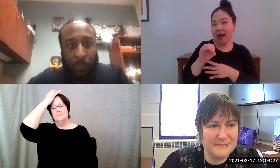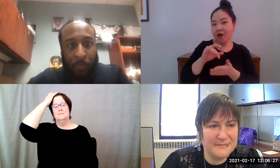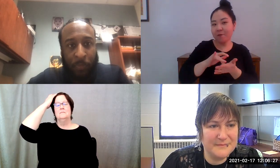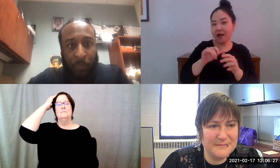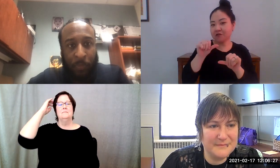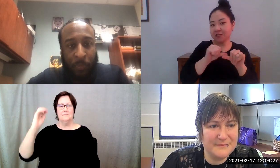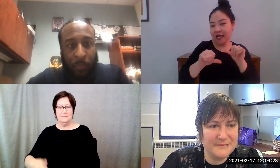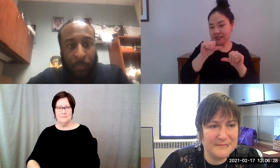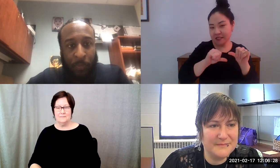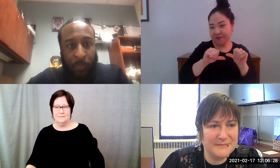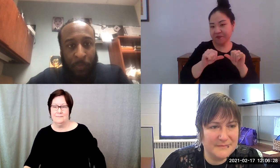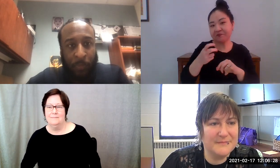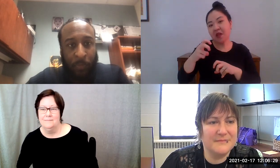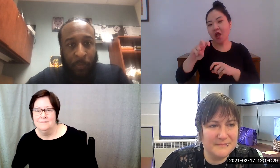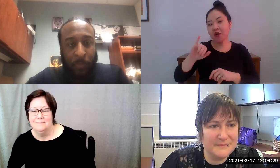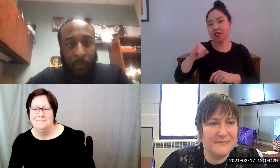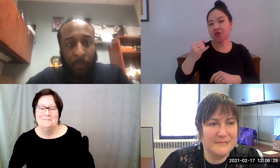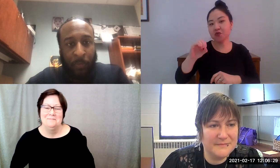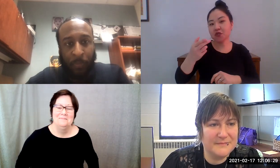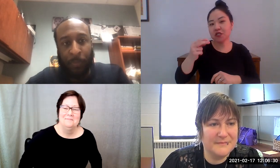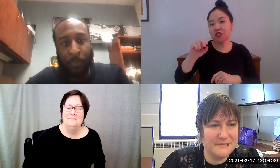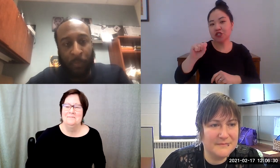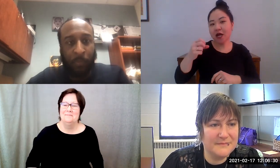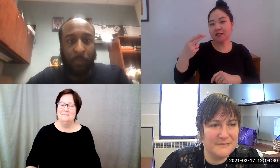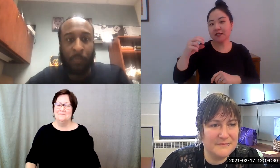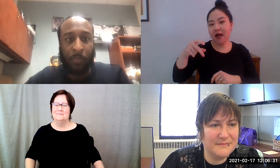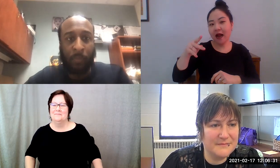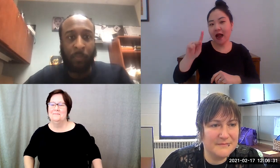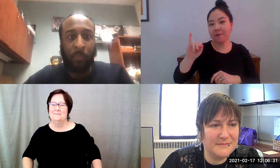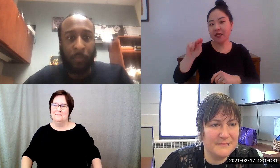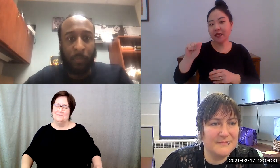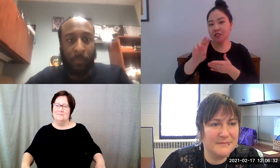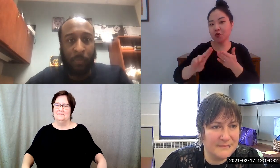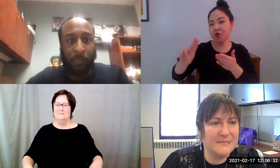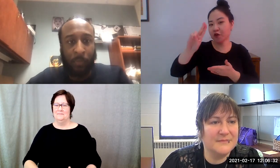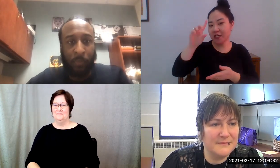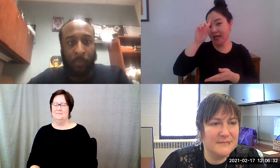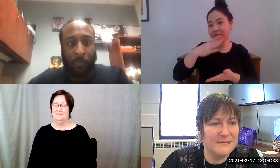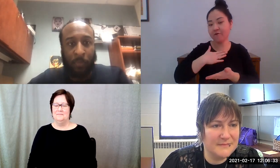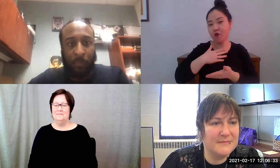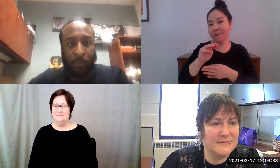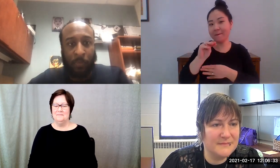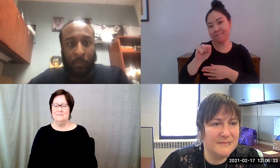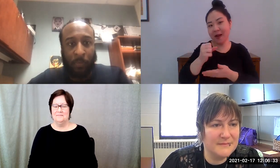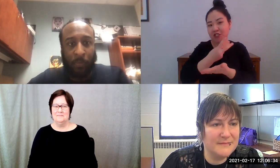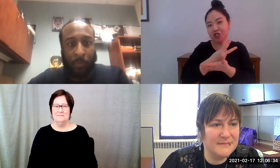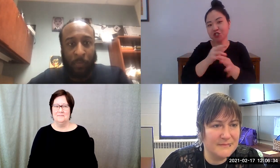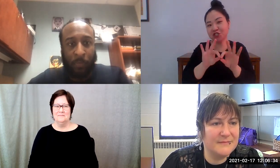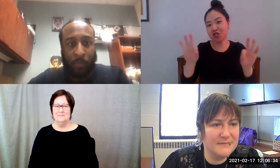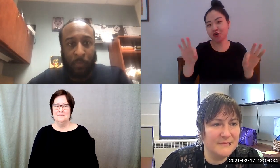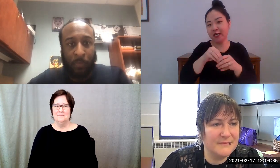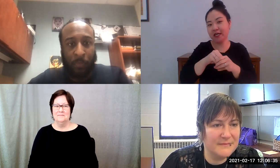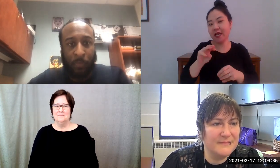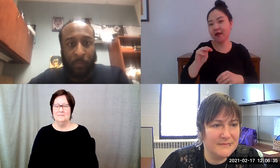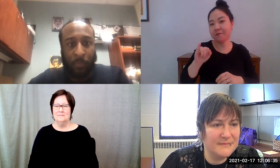studied biomedical science. I went to Johns Hopkins University for my